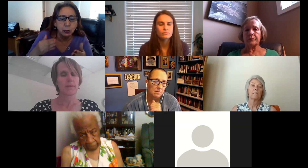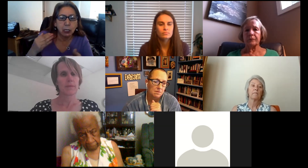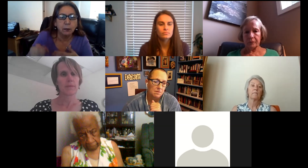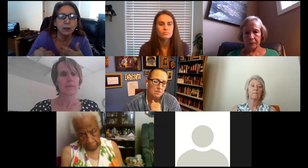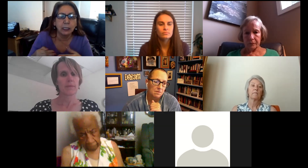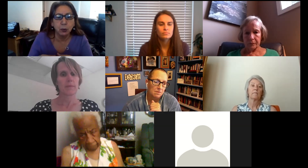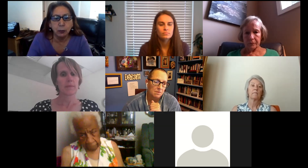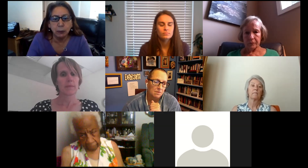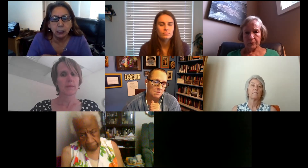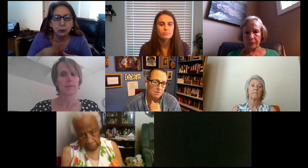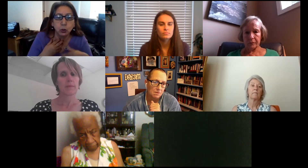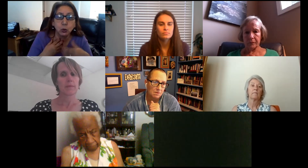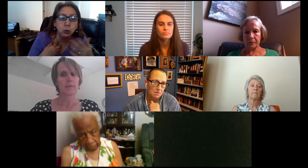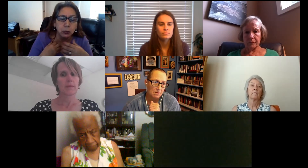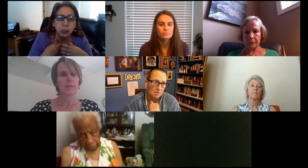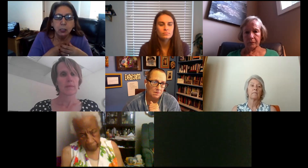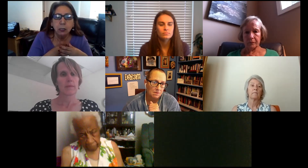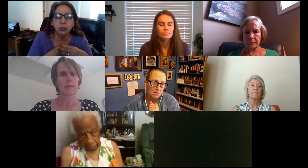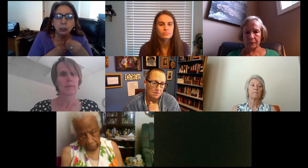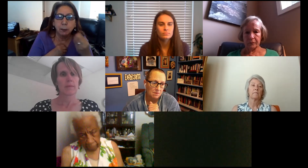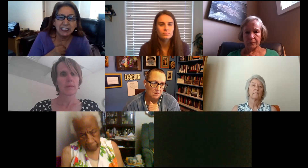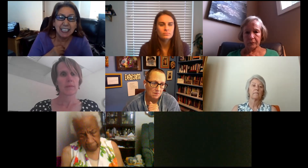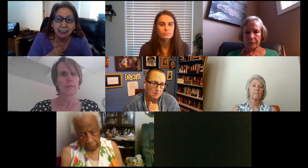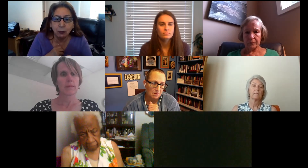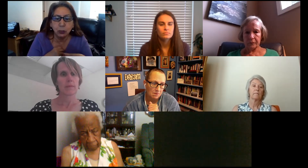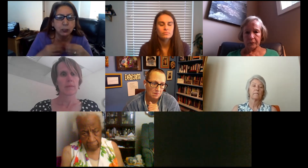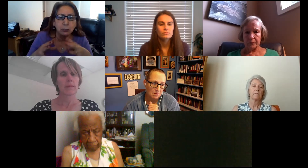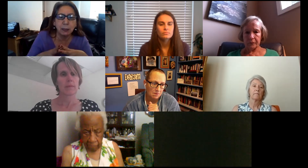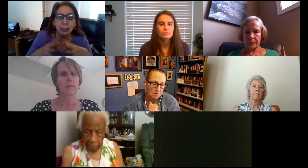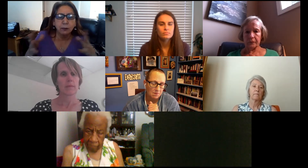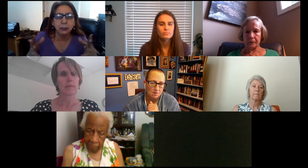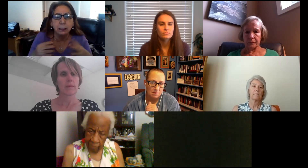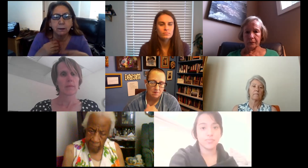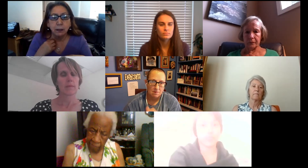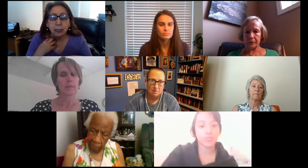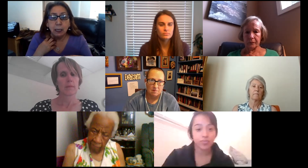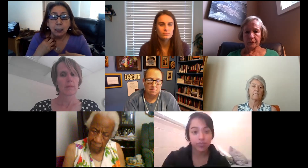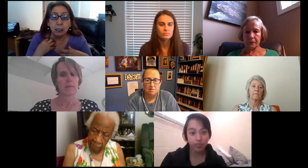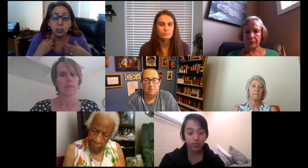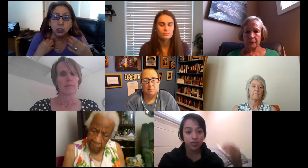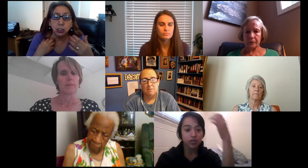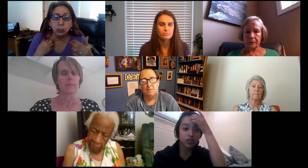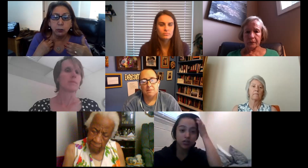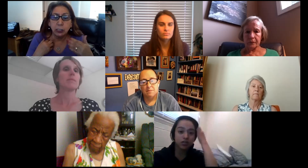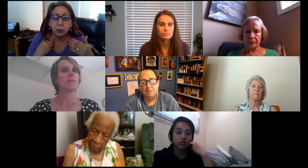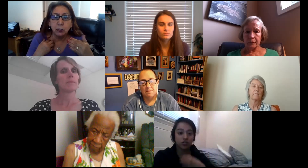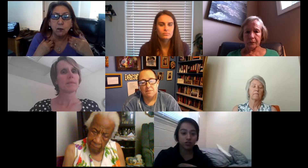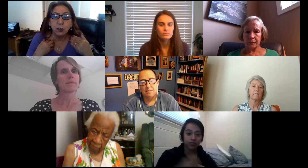help her find employment, school. We talked about sign language. We talked about other stuff because she lost her hearing